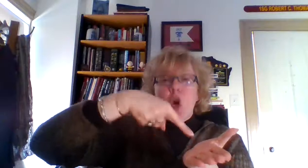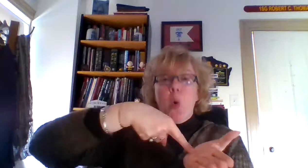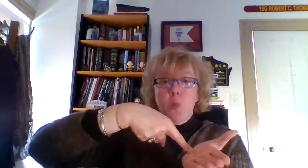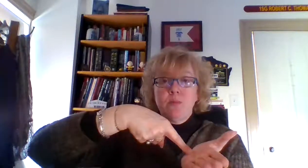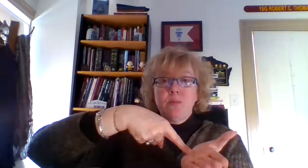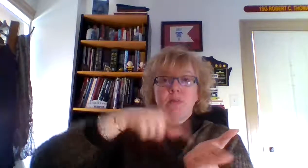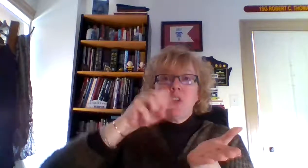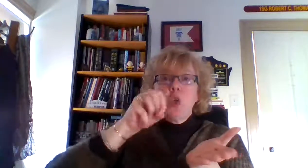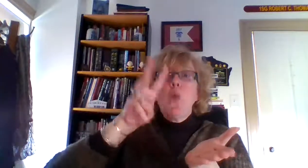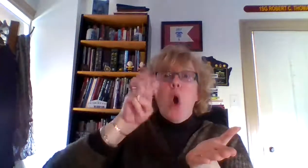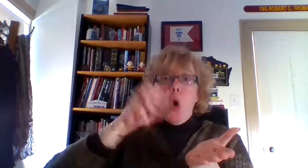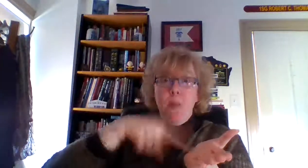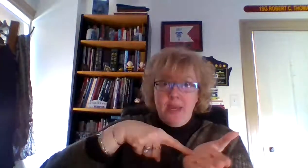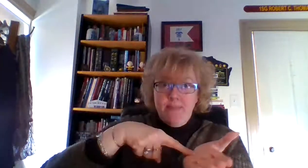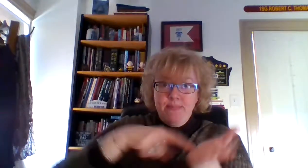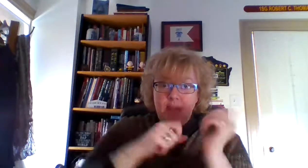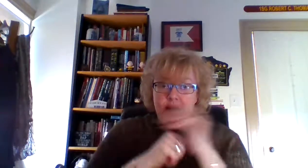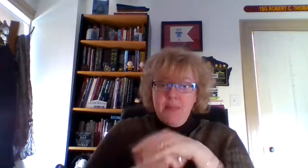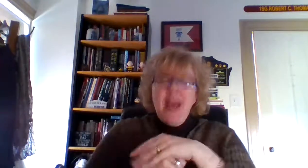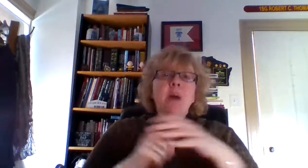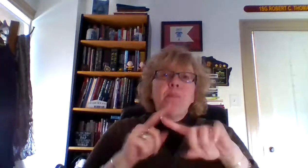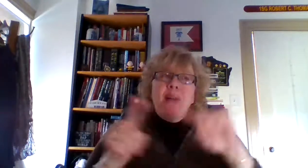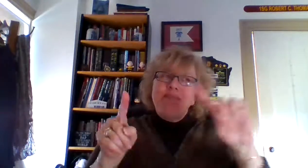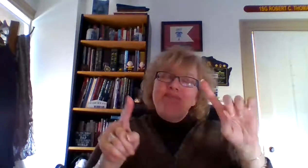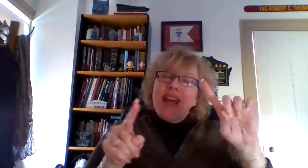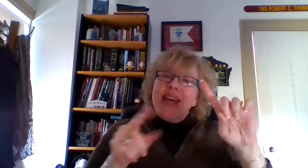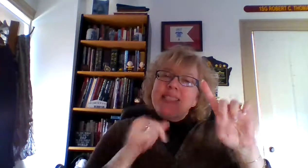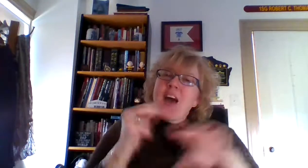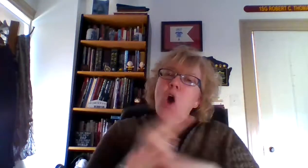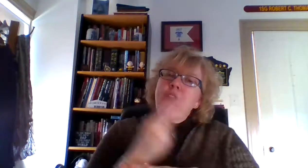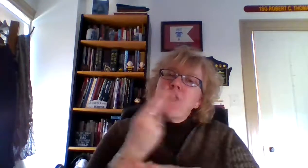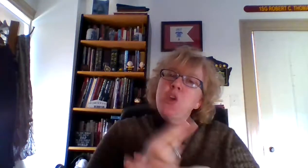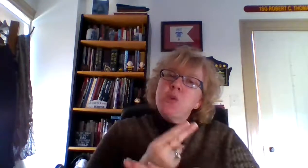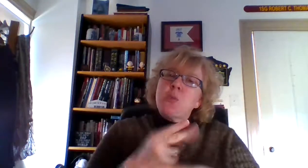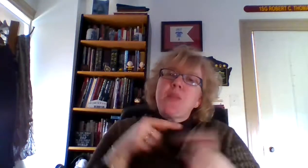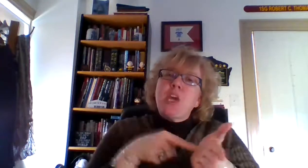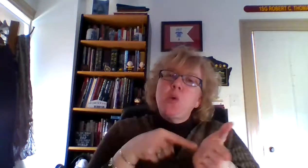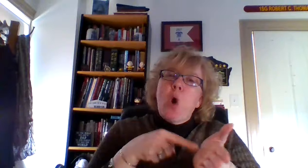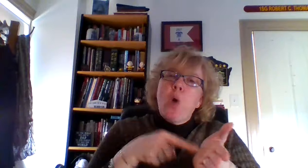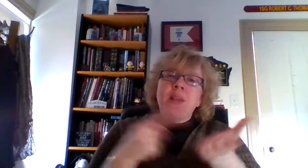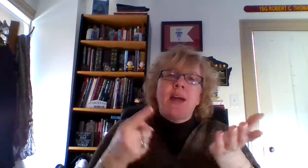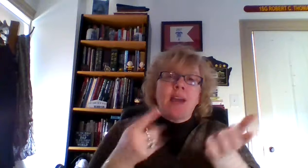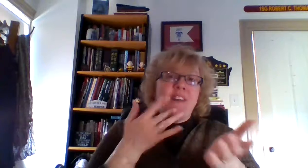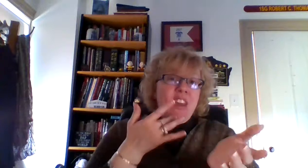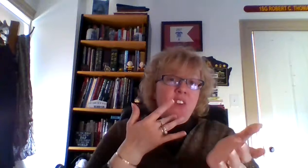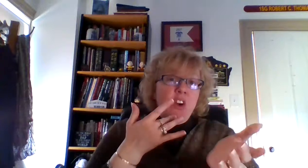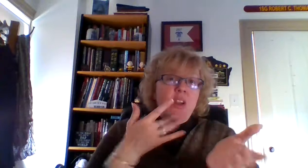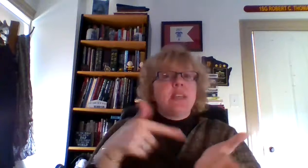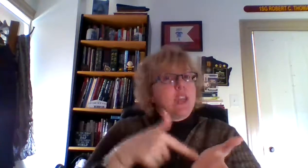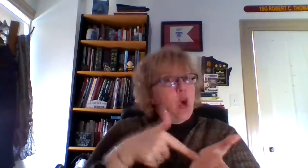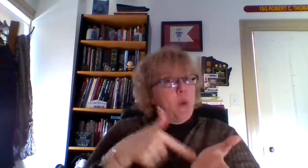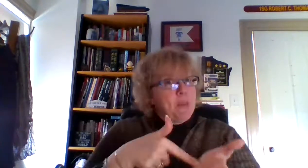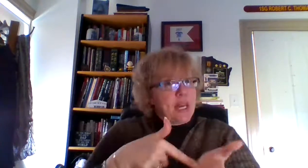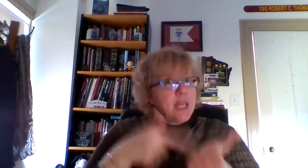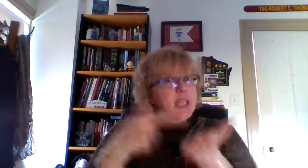owe. You owe me that. But it's not often used with like you owe me like a favor. It's like you owe me money, because this